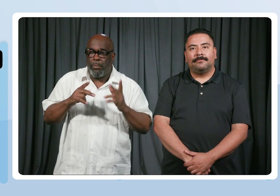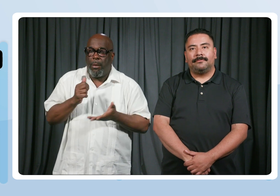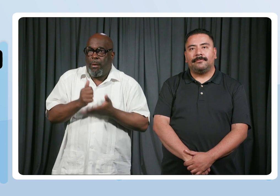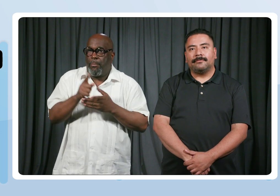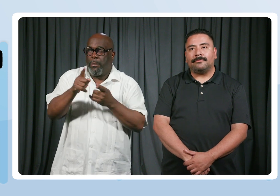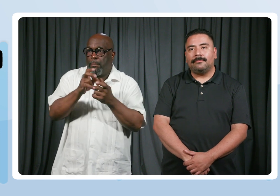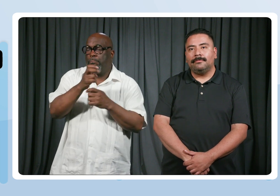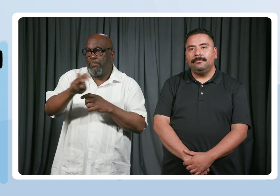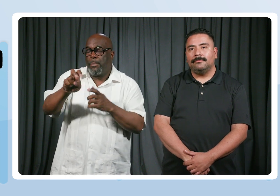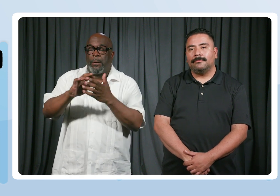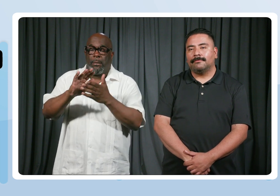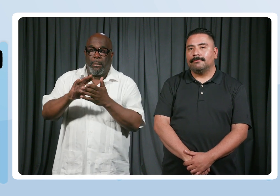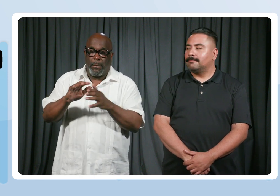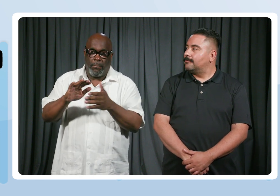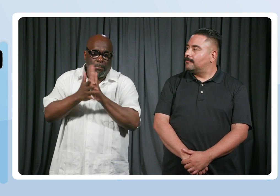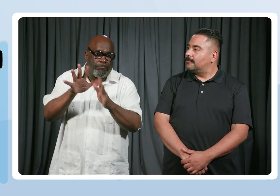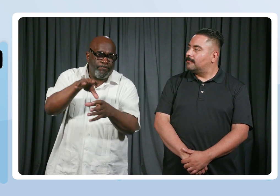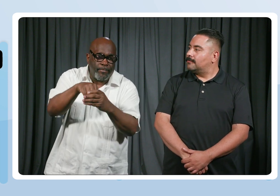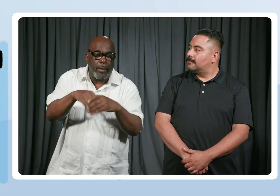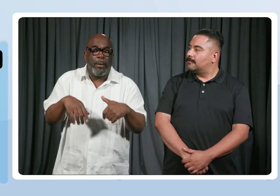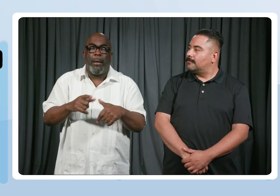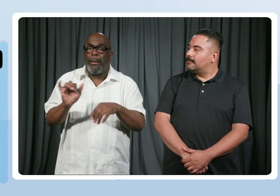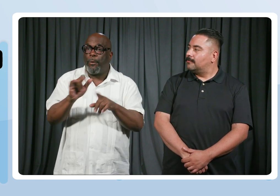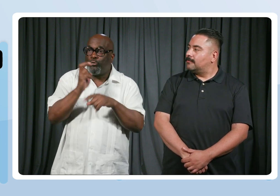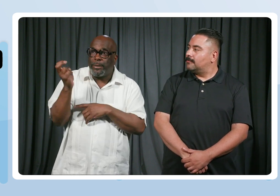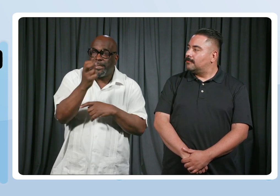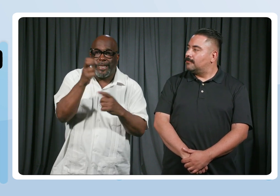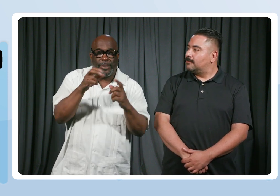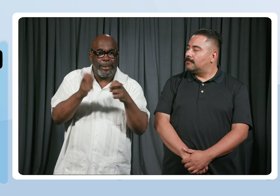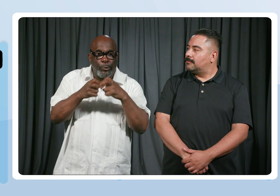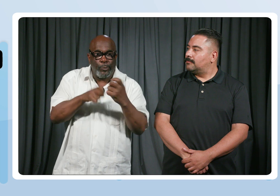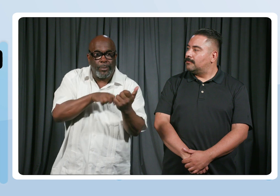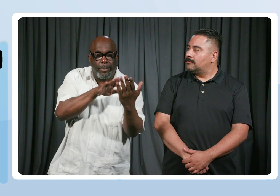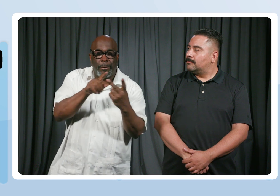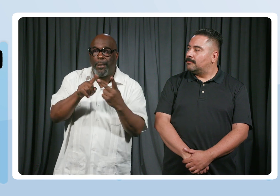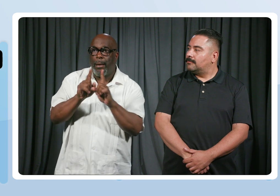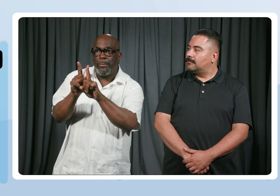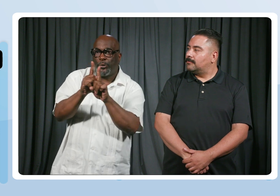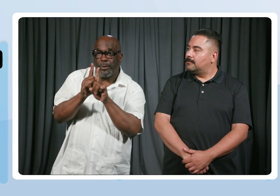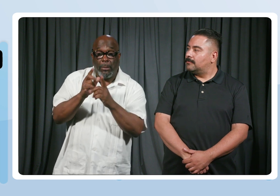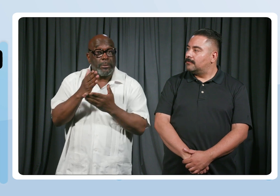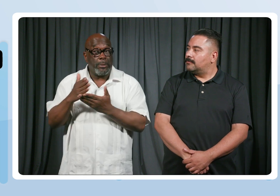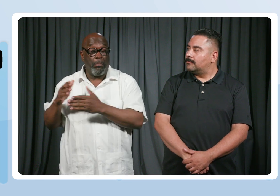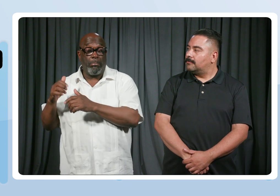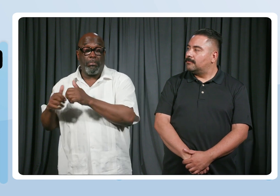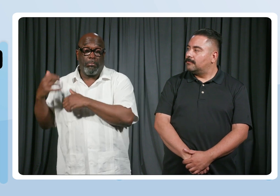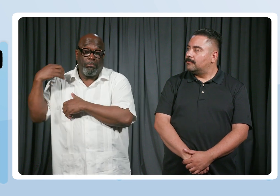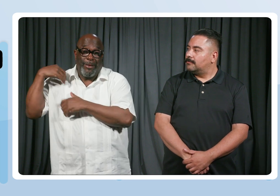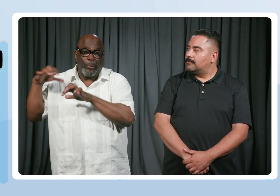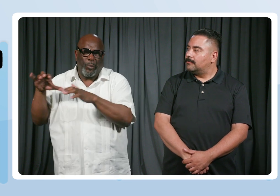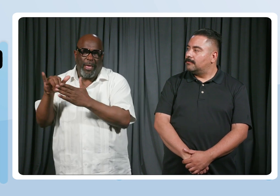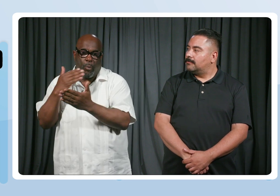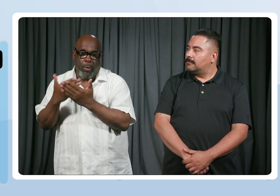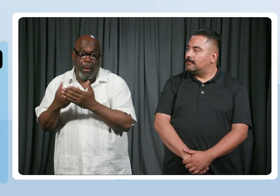difficult: transportation issues, mentorship. So we have examples of businesses and corporations who do that well. And what we're trying to do